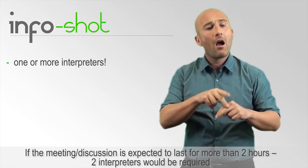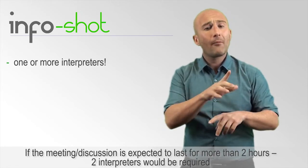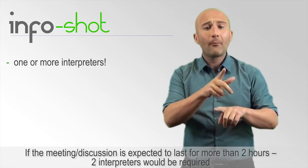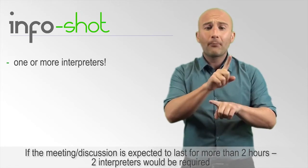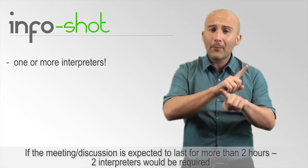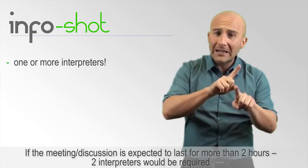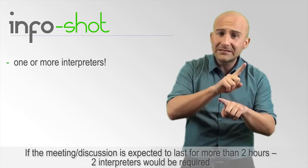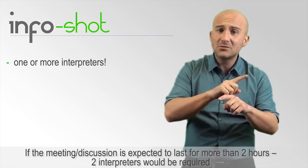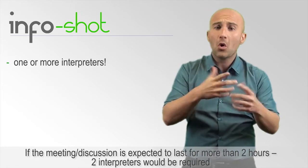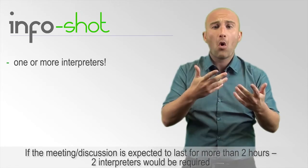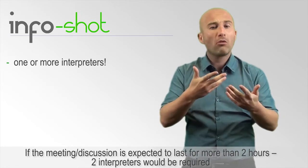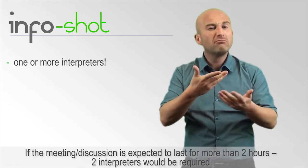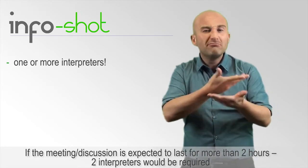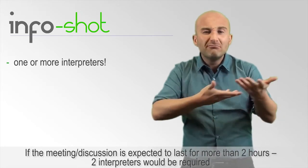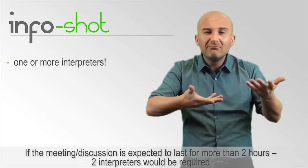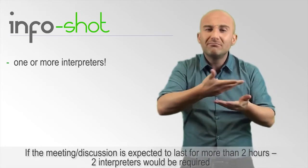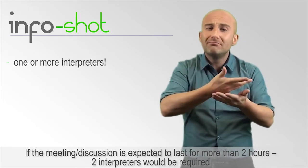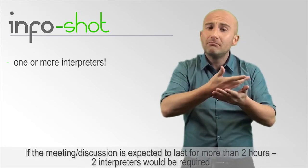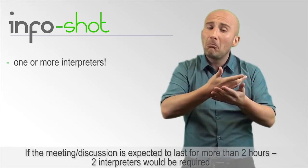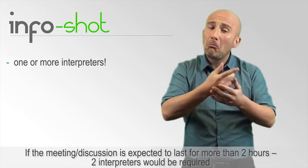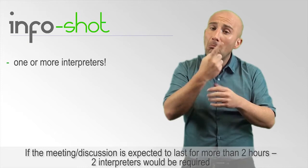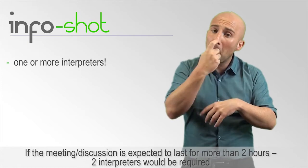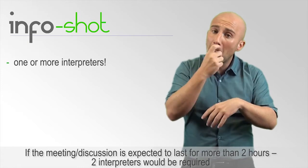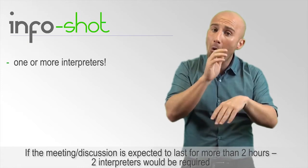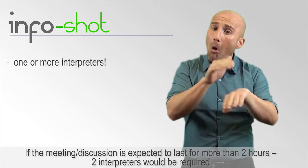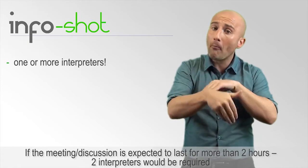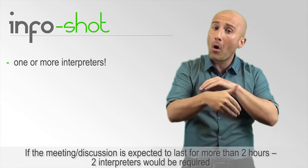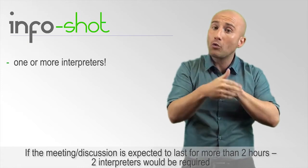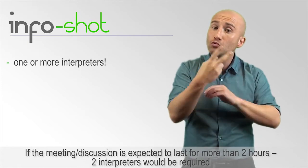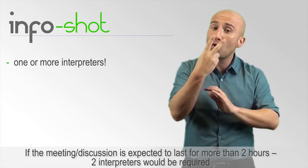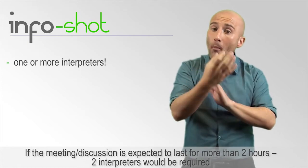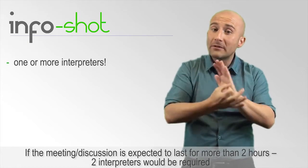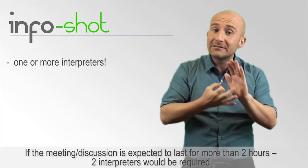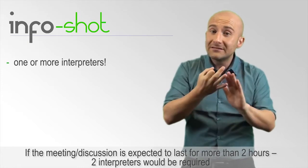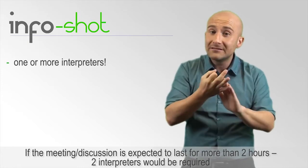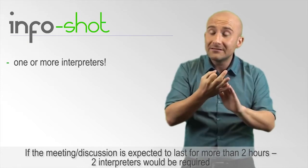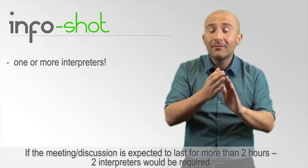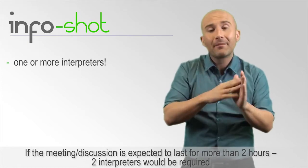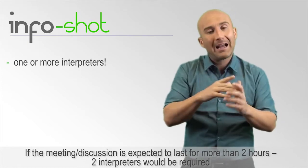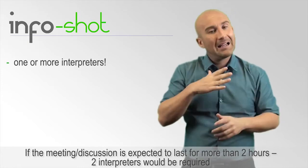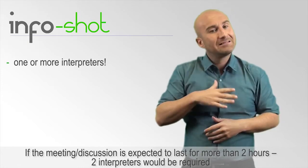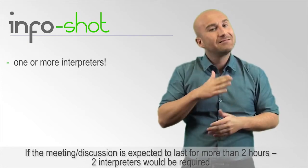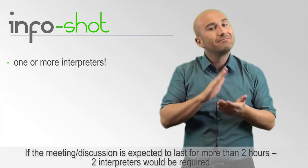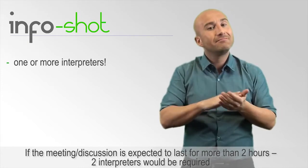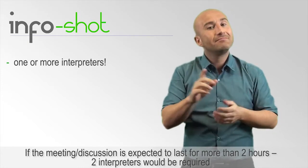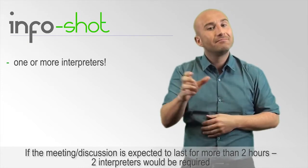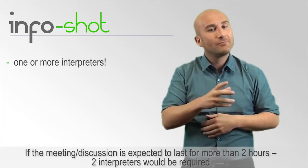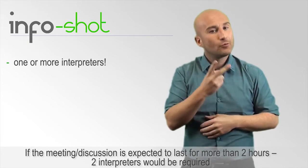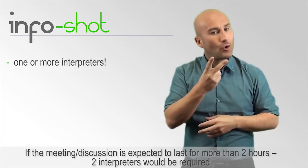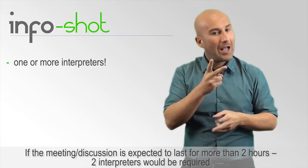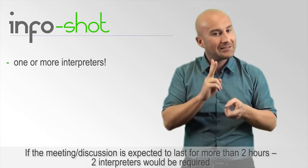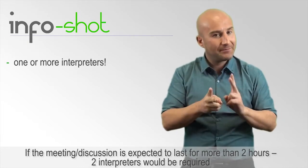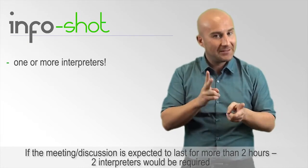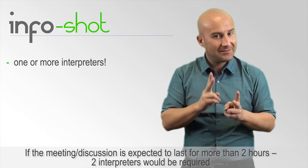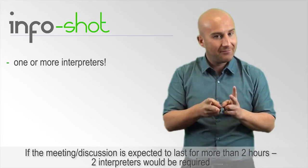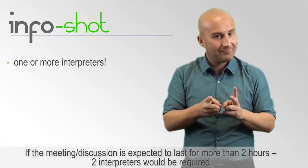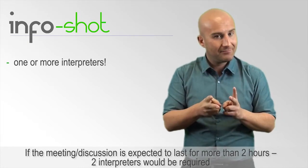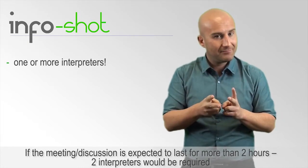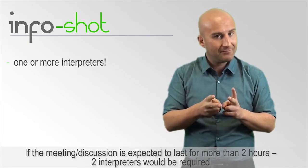If the meeting or discussion is expected to last for more than 2 hours, 2 interpreters may be required.